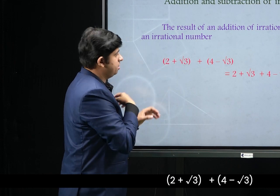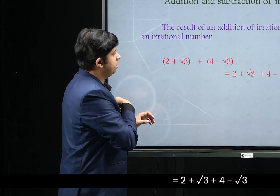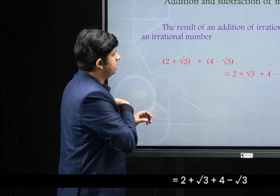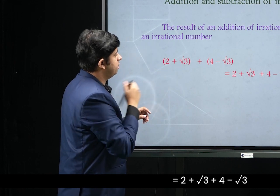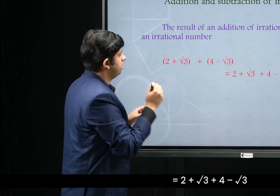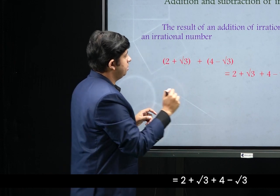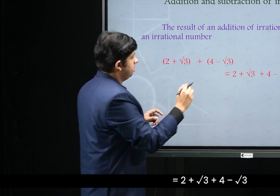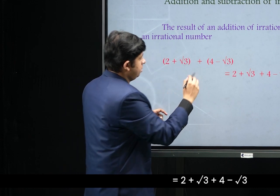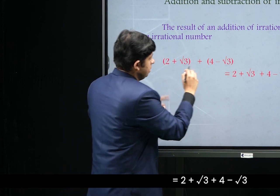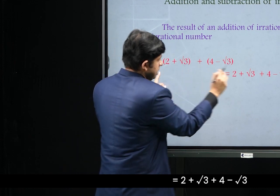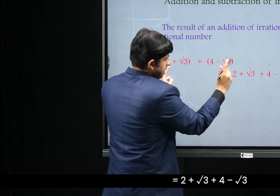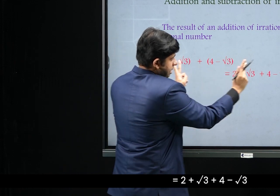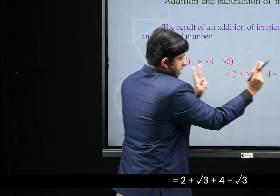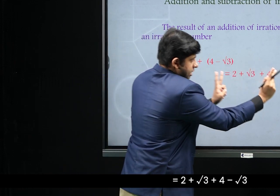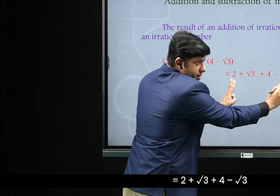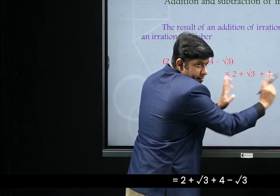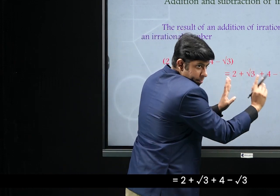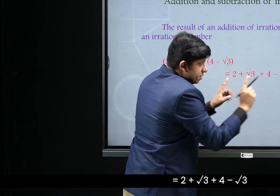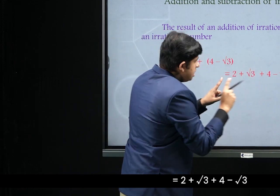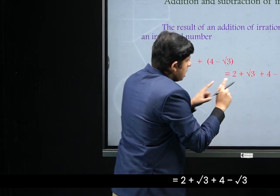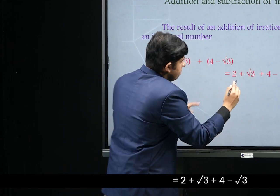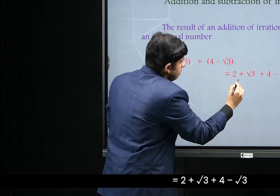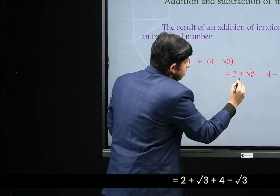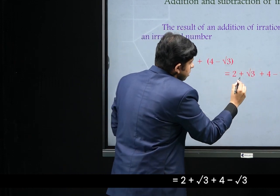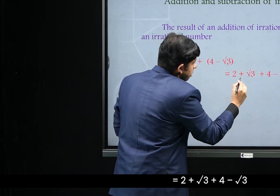which is equal to 2 plus root 3 plus 4 minus root 3.